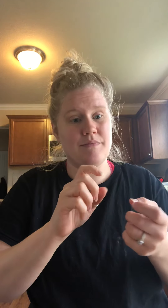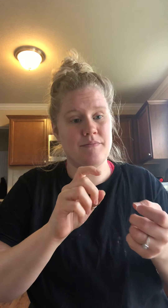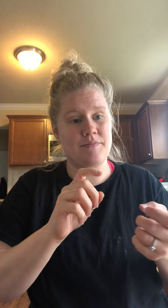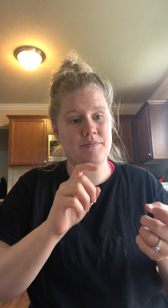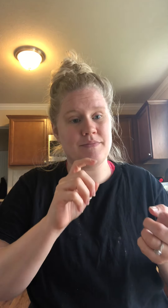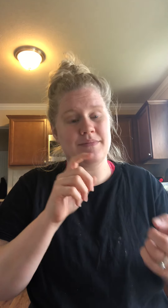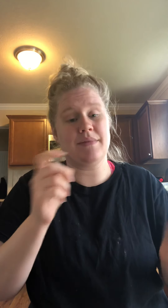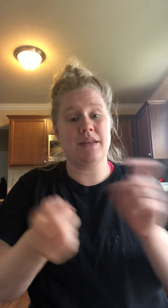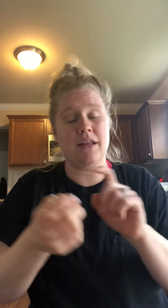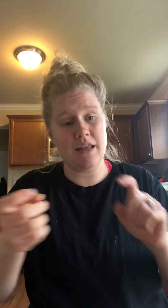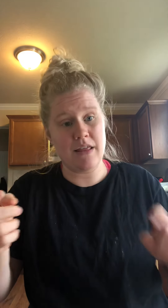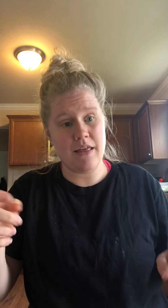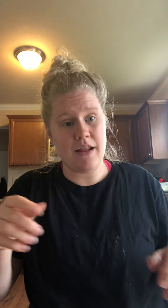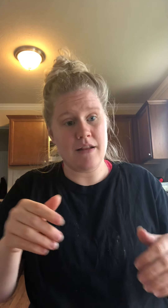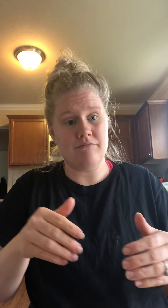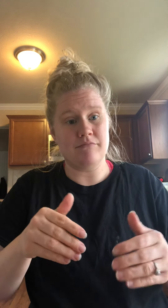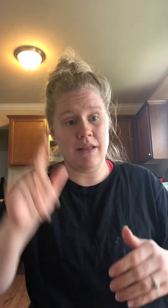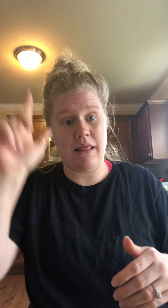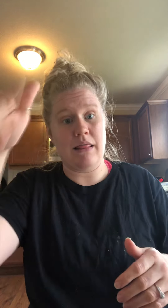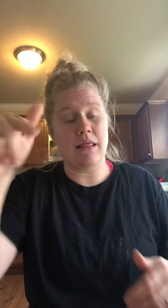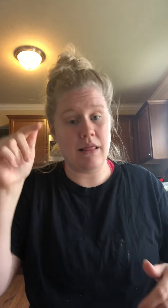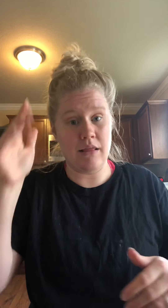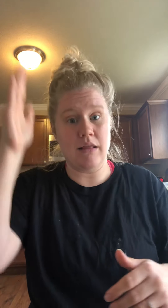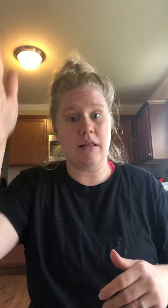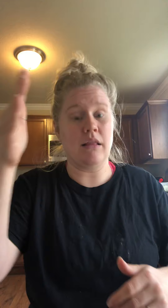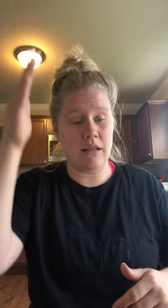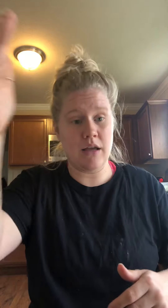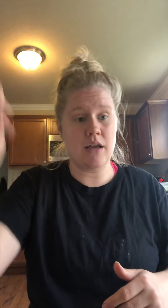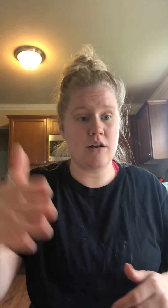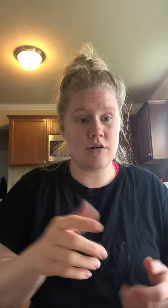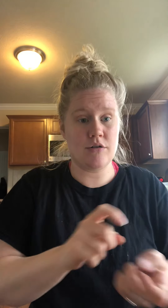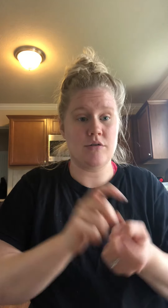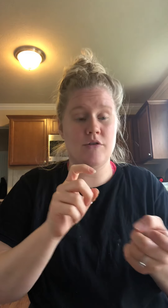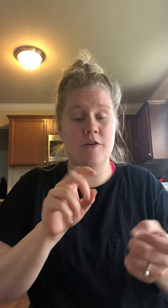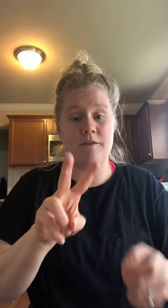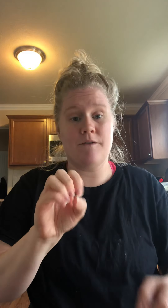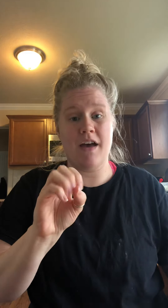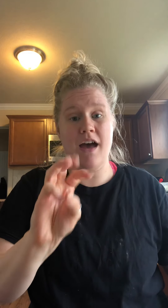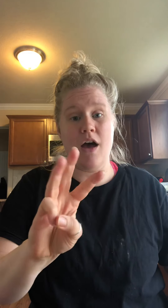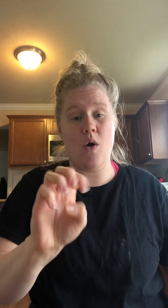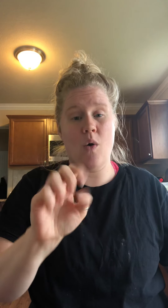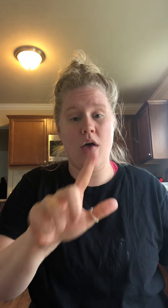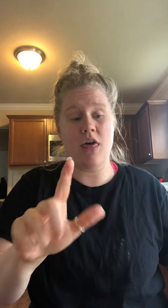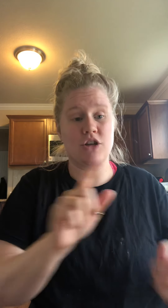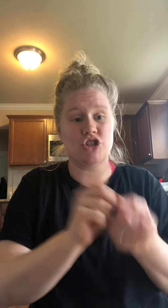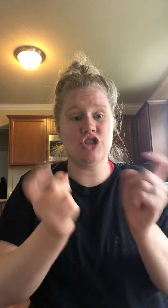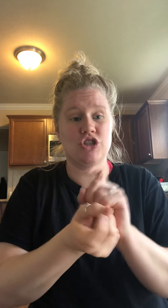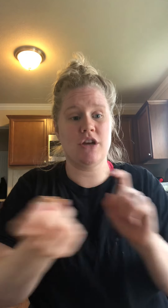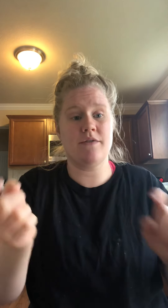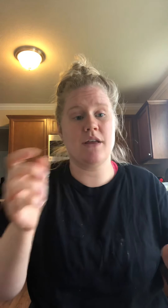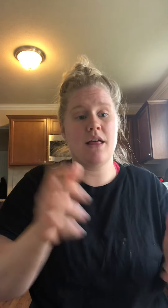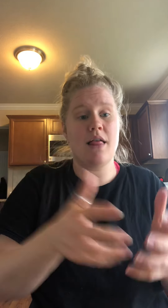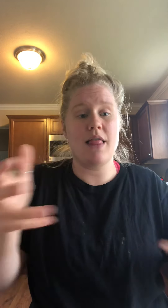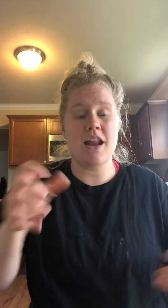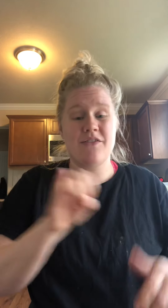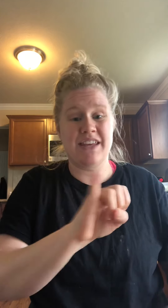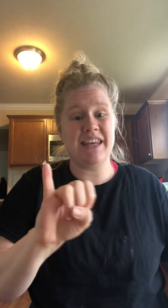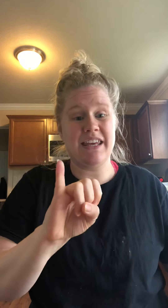Shift, that Mies becomes mice. A lot of E vowels in the Great